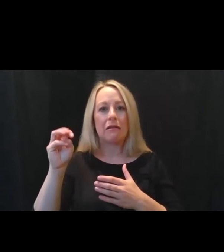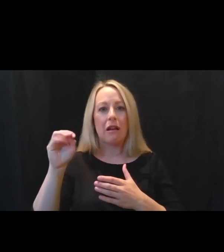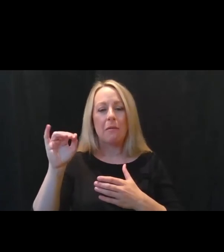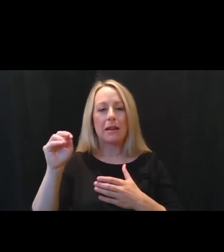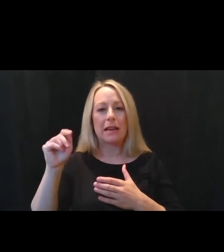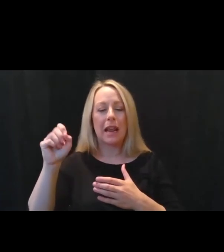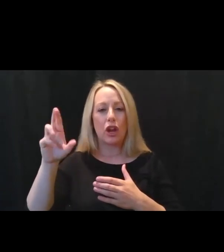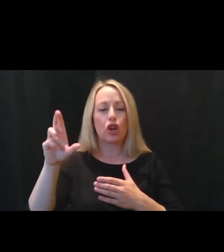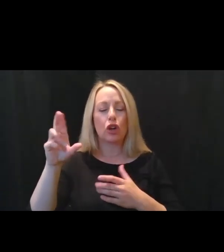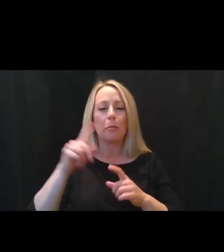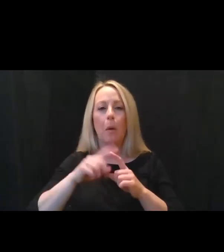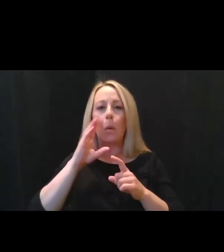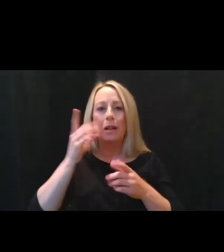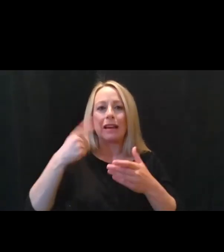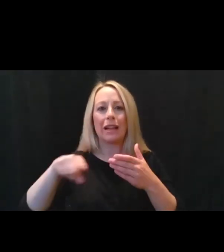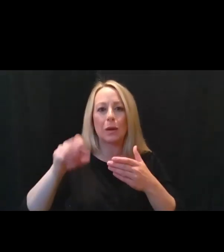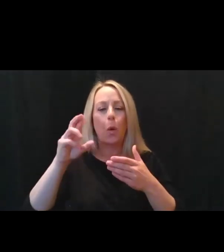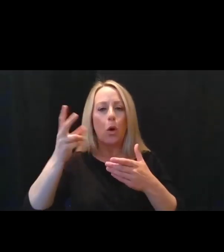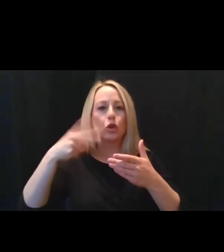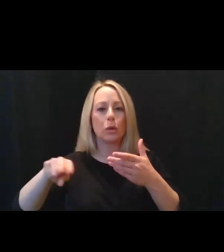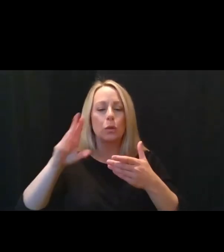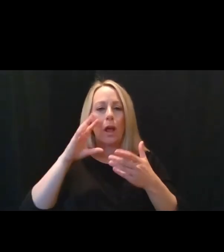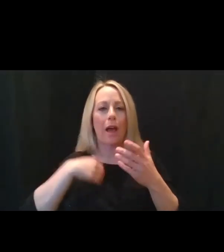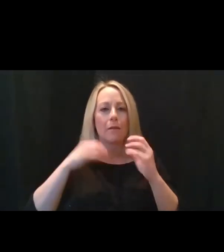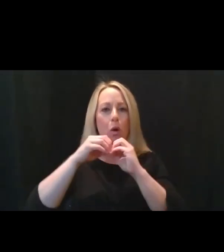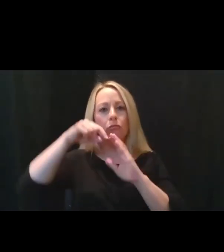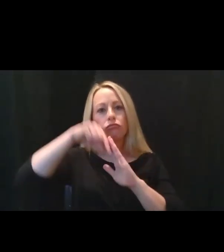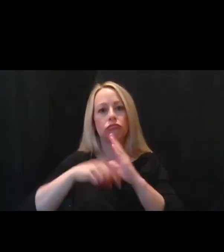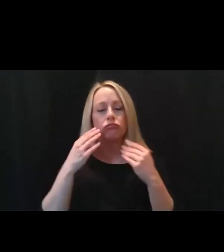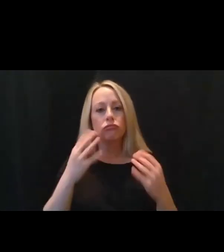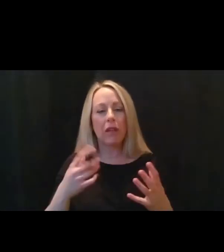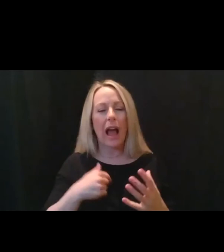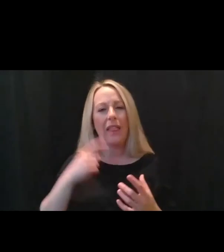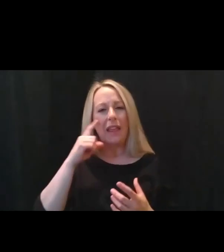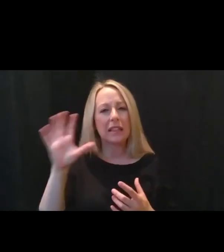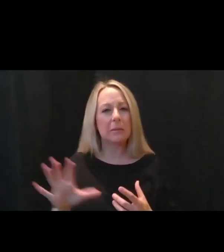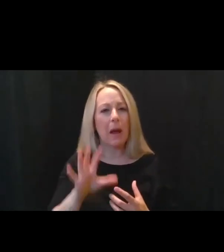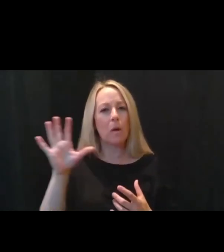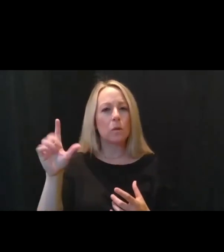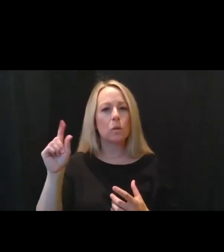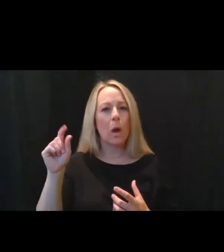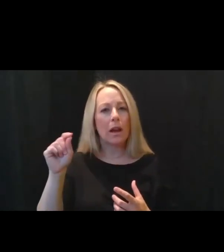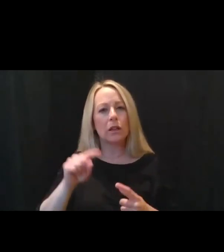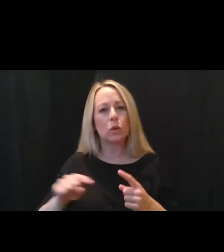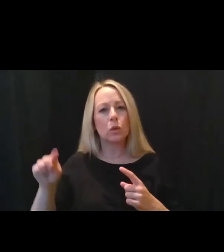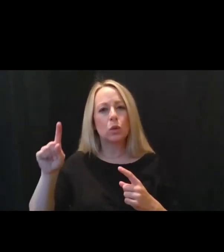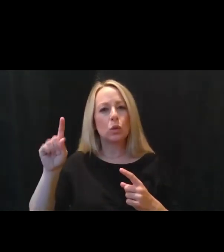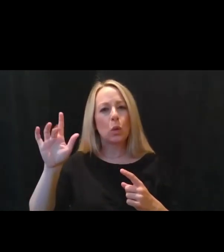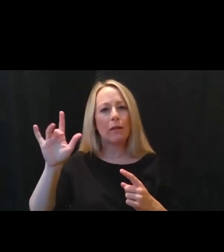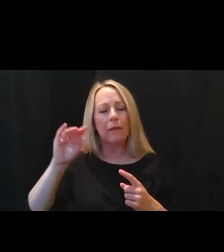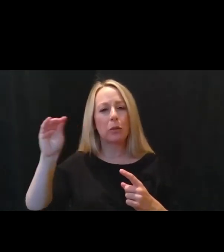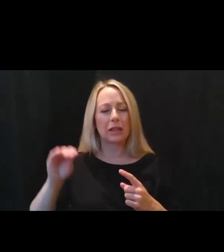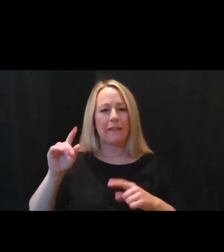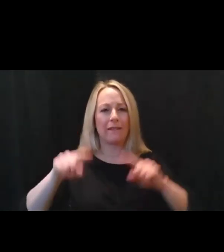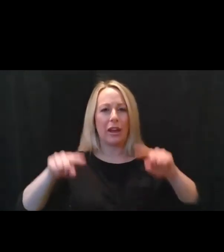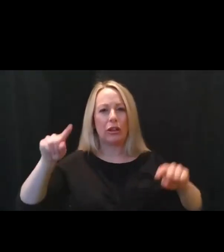week or the week after. I'm sure that we're in that range of 20 or 25% variants. Almost all of